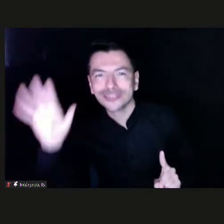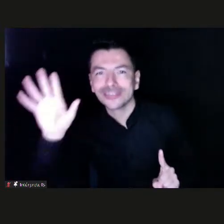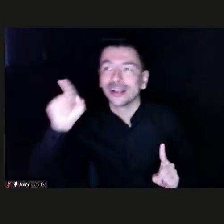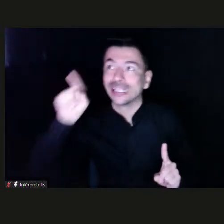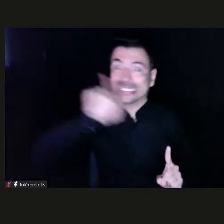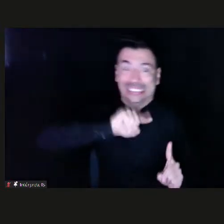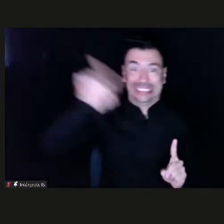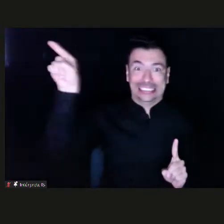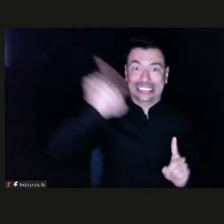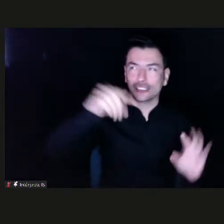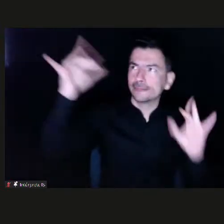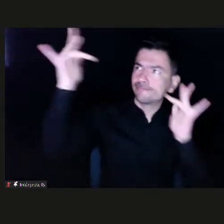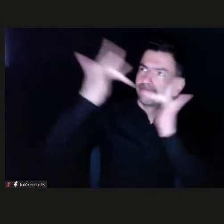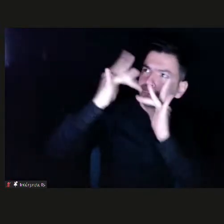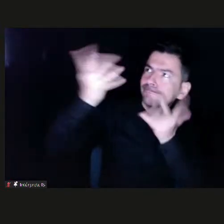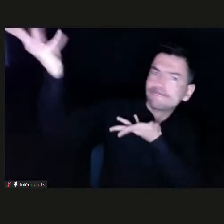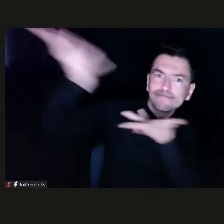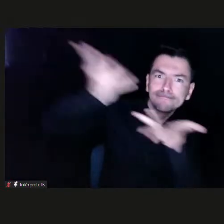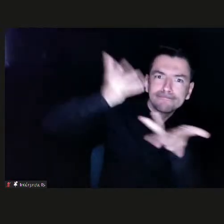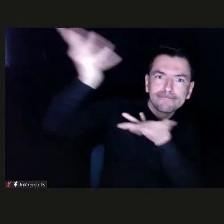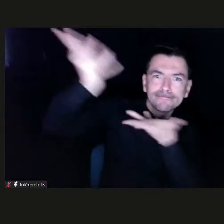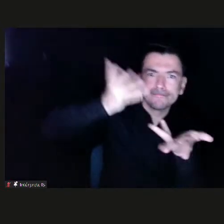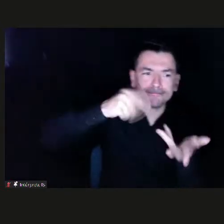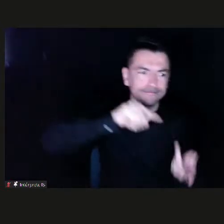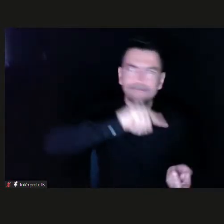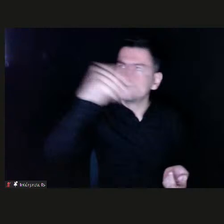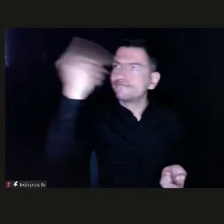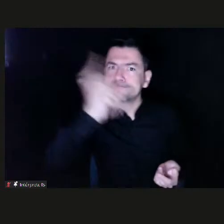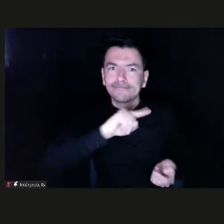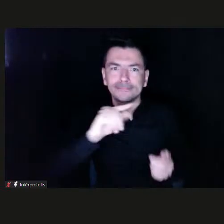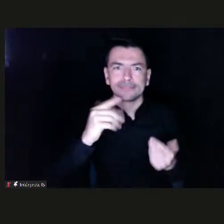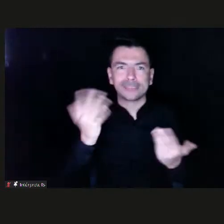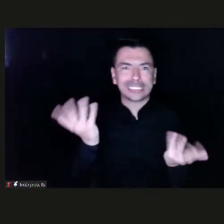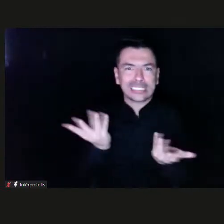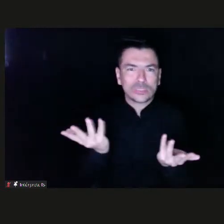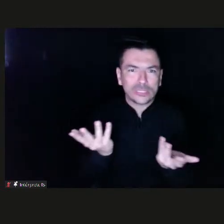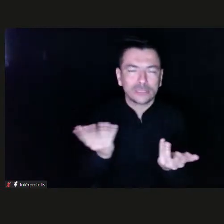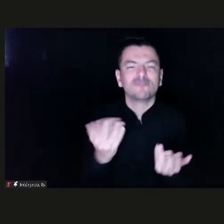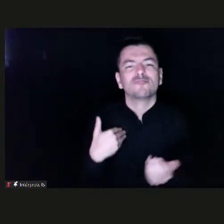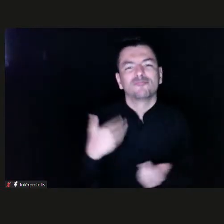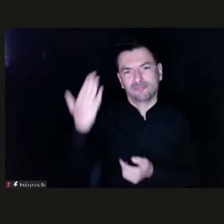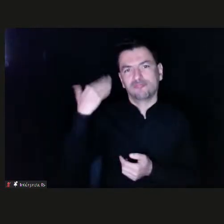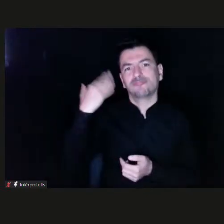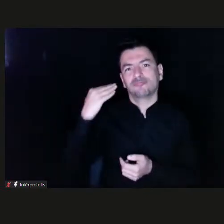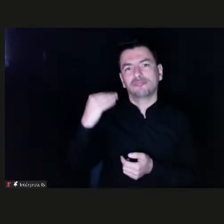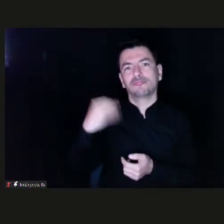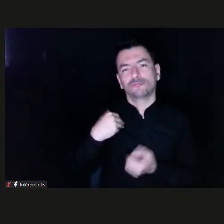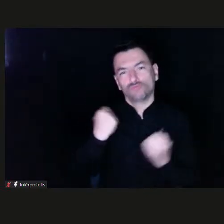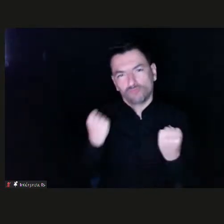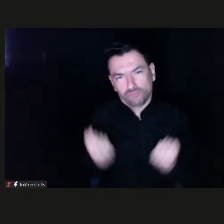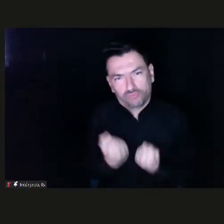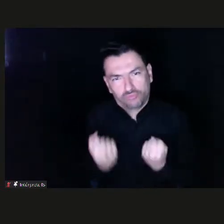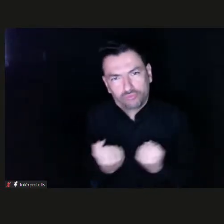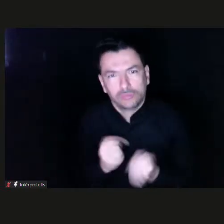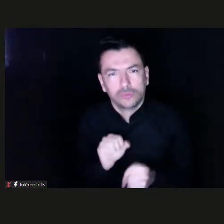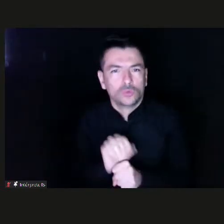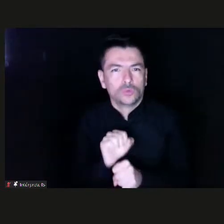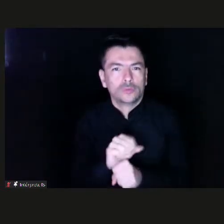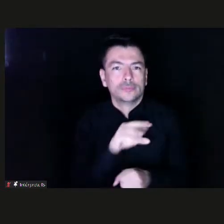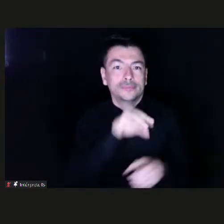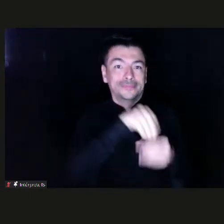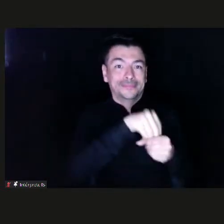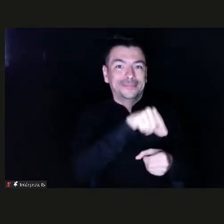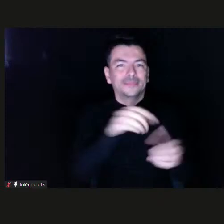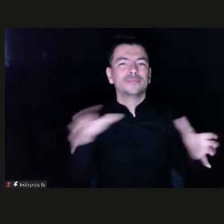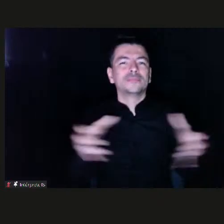the Latin American Network of Services, RETLAS, the RET Latinoamericano de